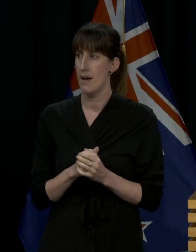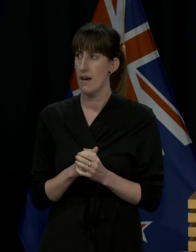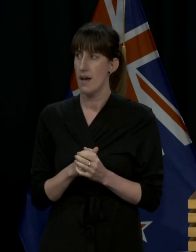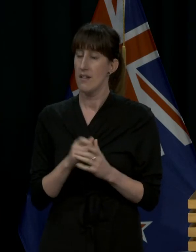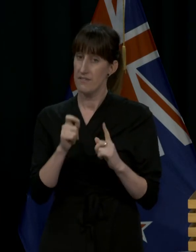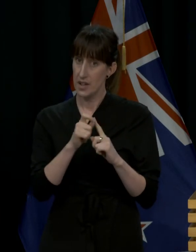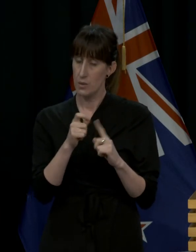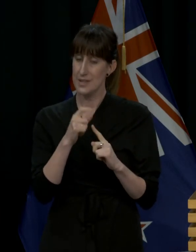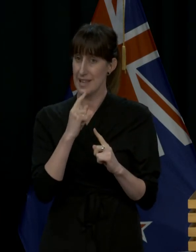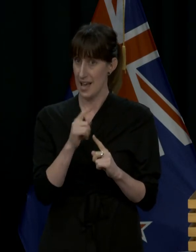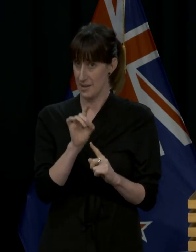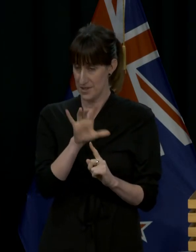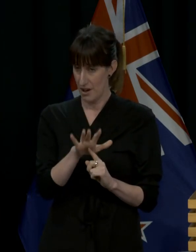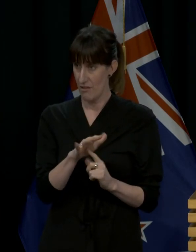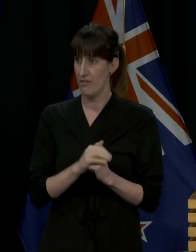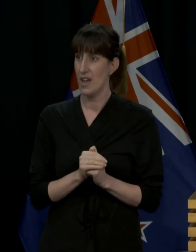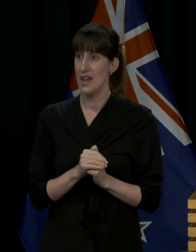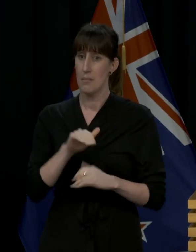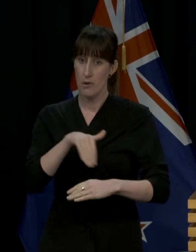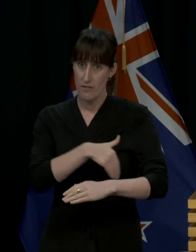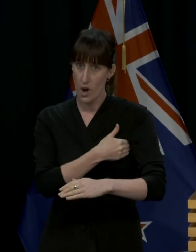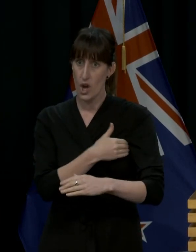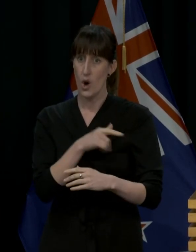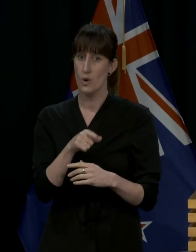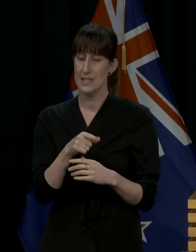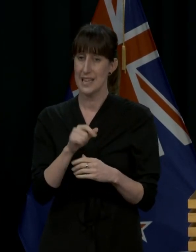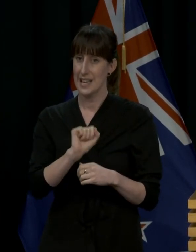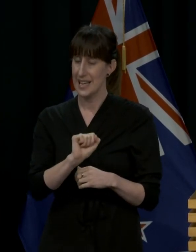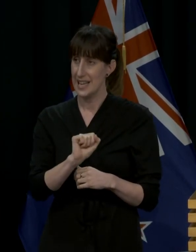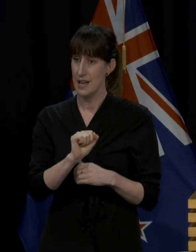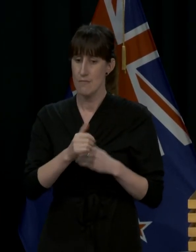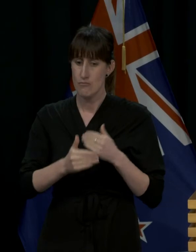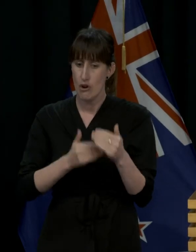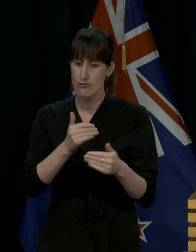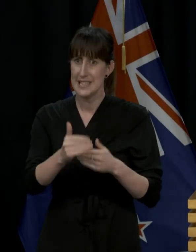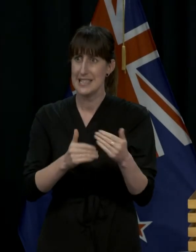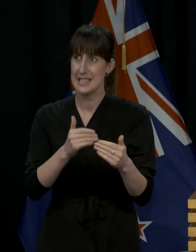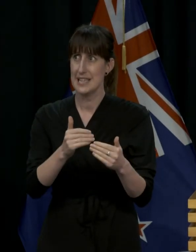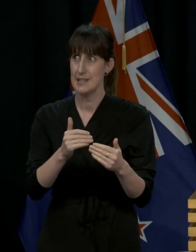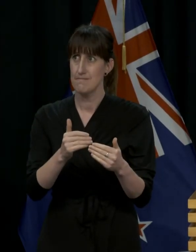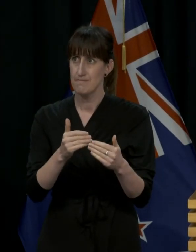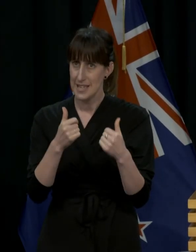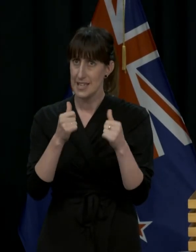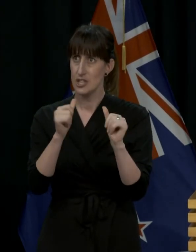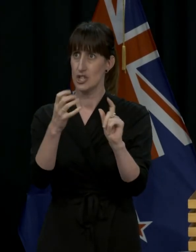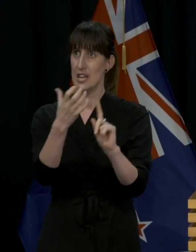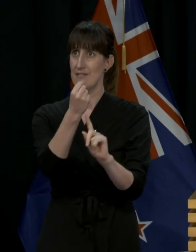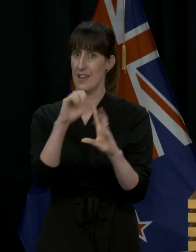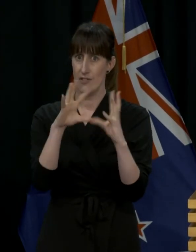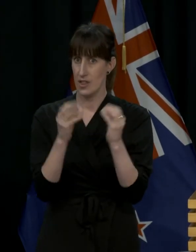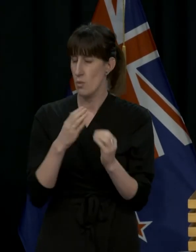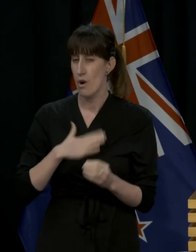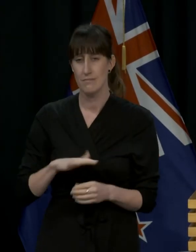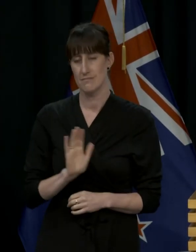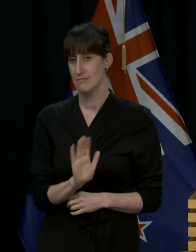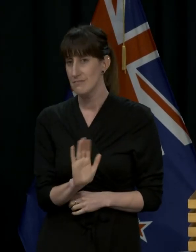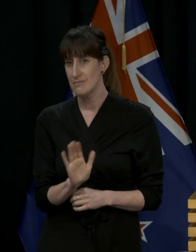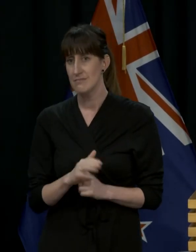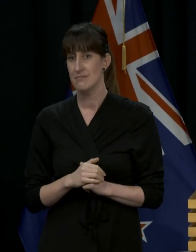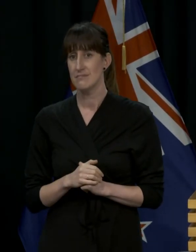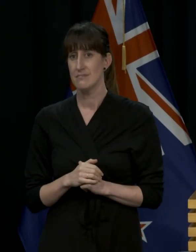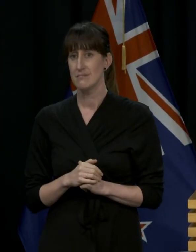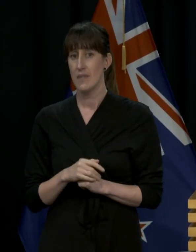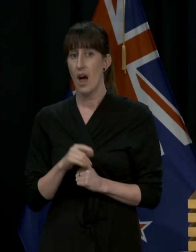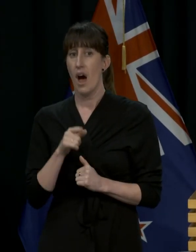held, we haven't been able to make the progress that he would have wanted. However, at the same time, I would not keep him as a minister unless I believed he